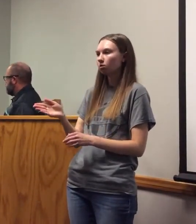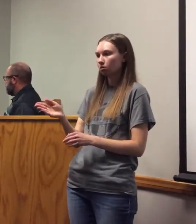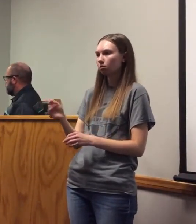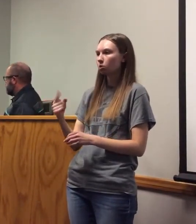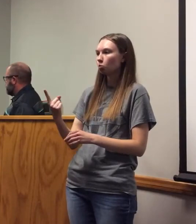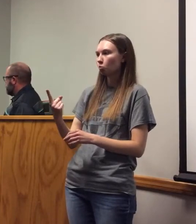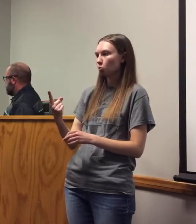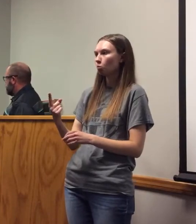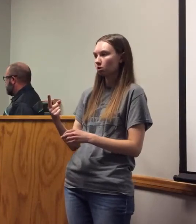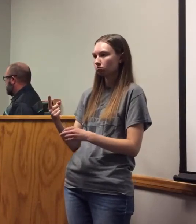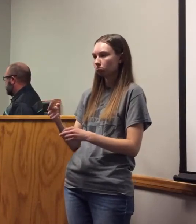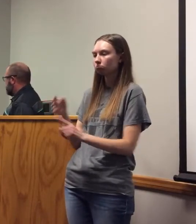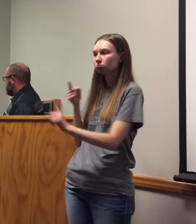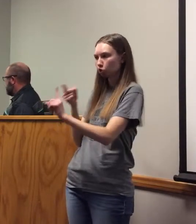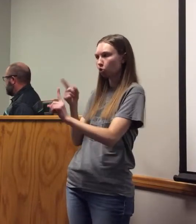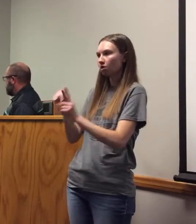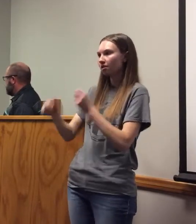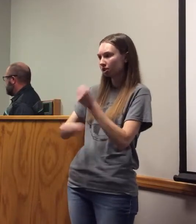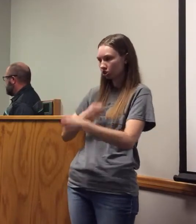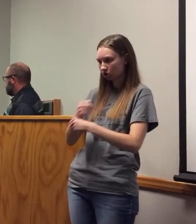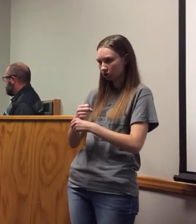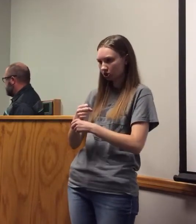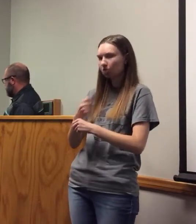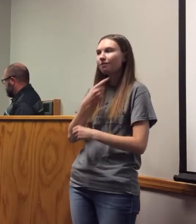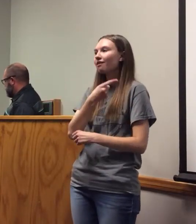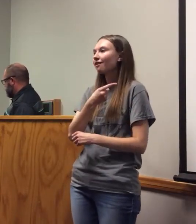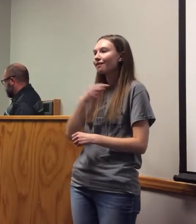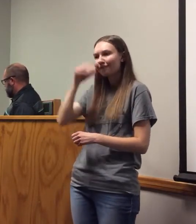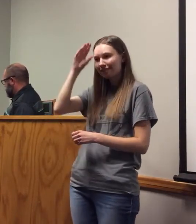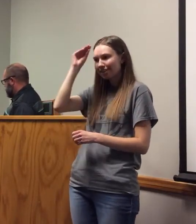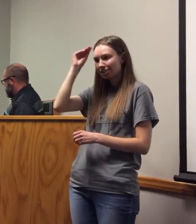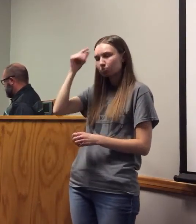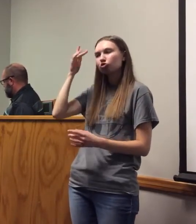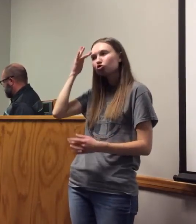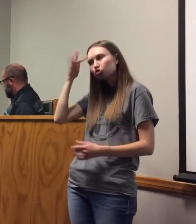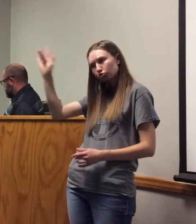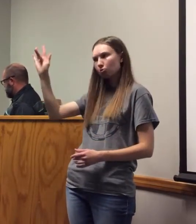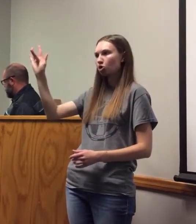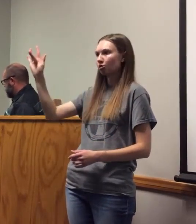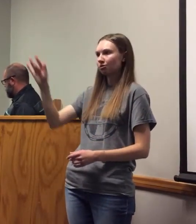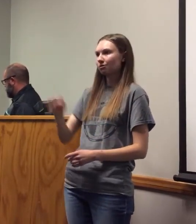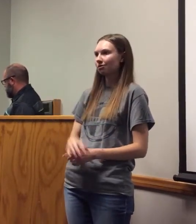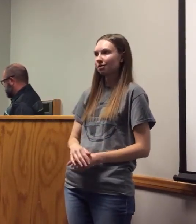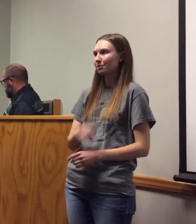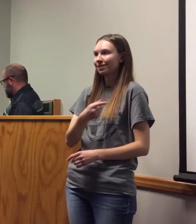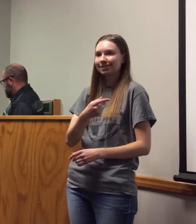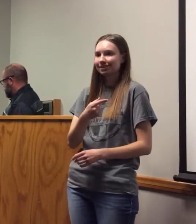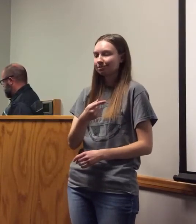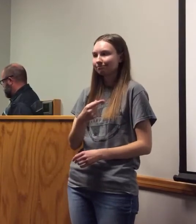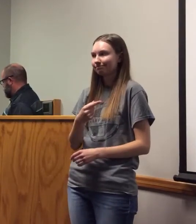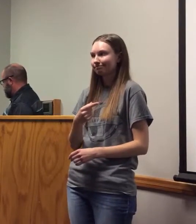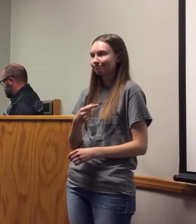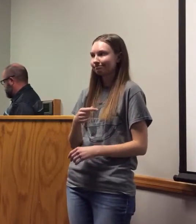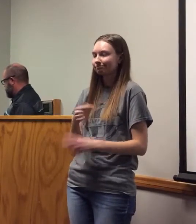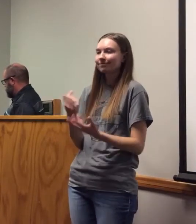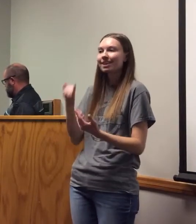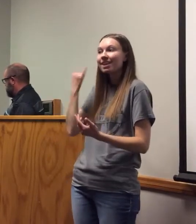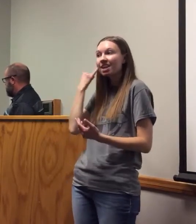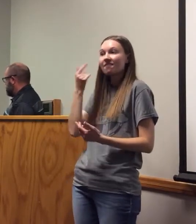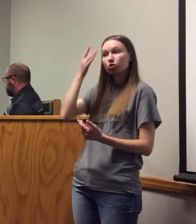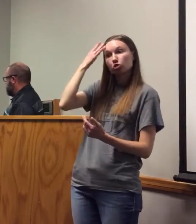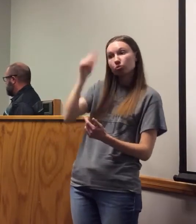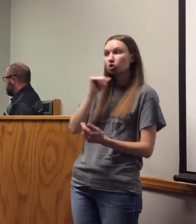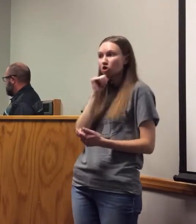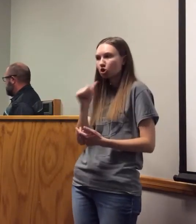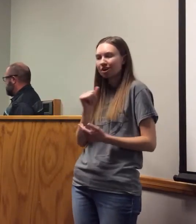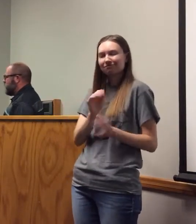understand. And now these boys are bright boys. It has nothing to do with their intelligence. It just has to do with the